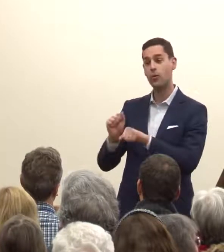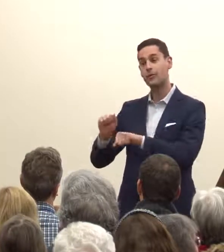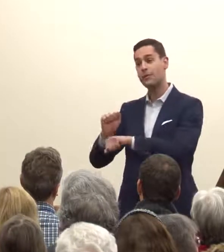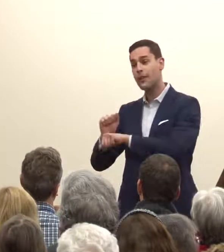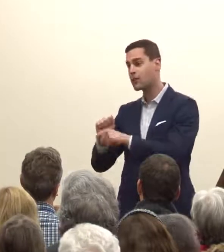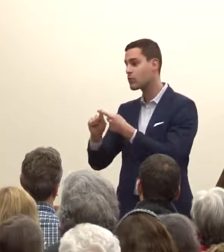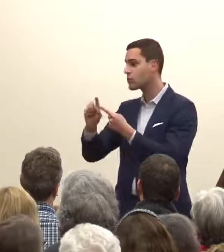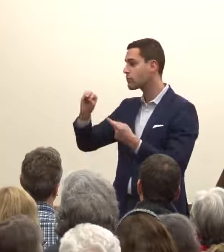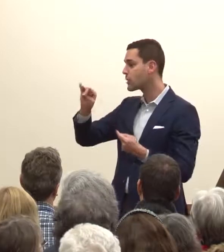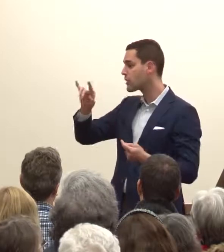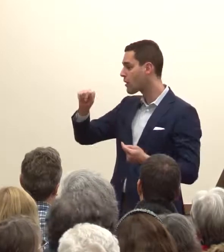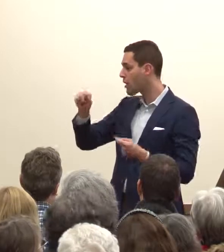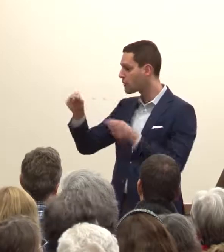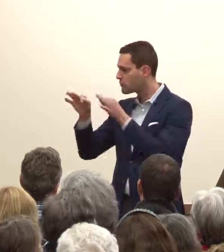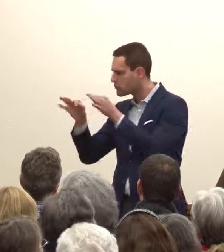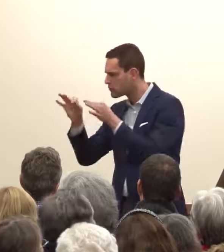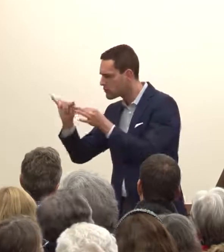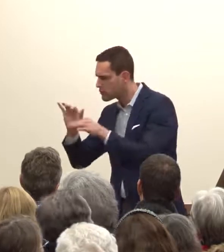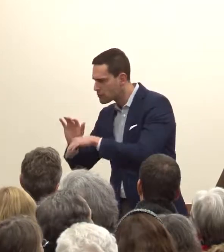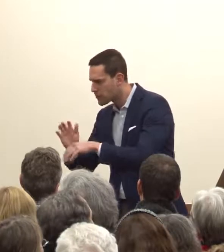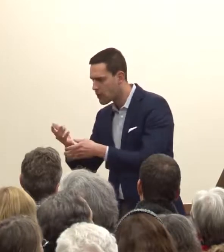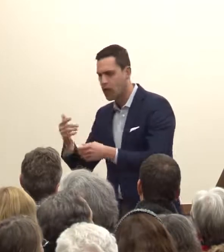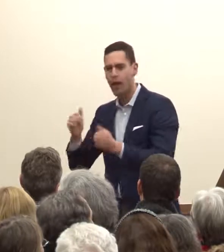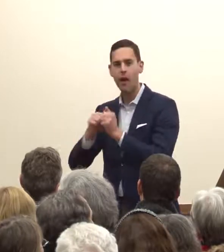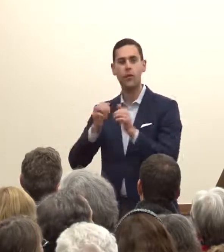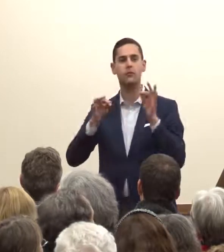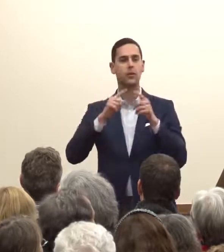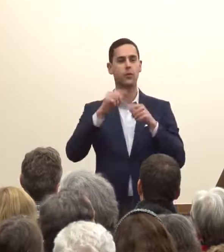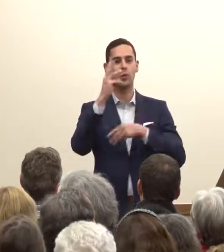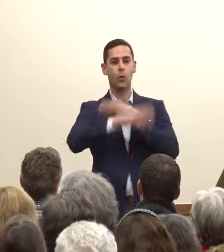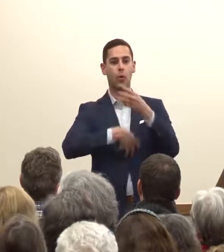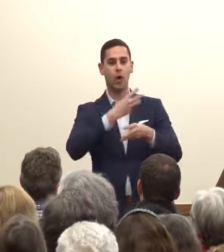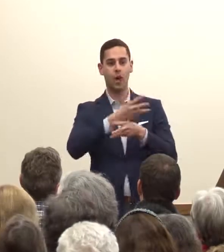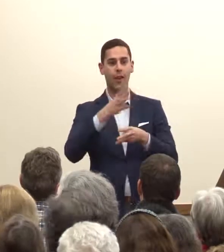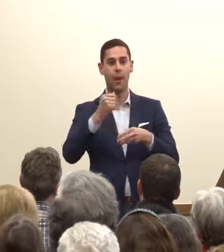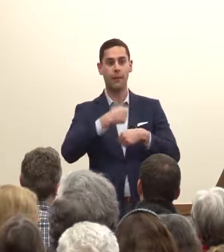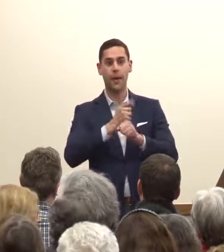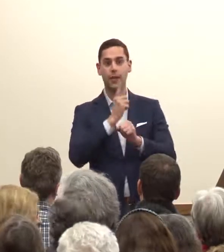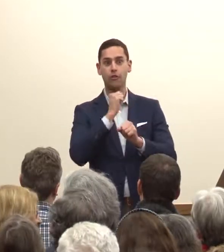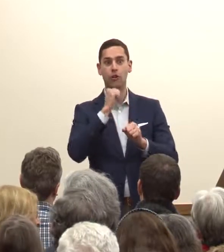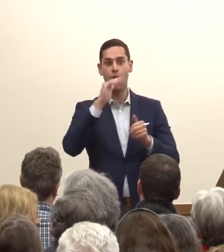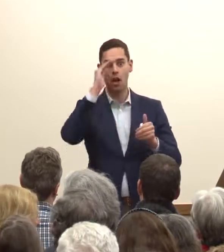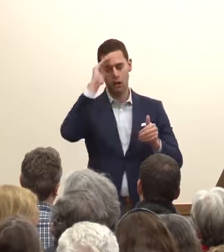the world, what we do in a way that will keep them awake? One